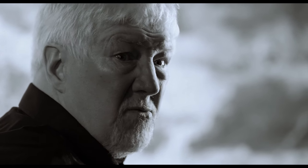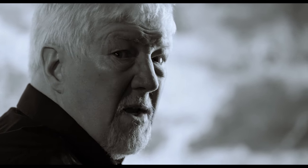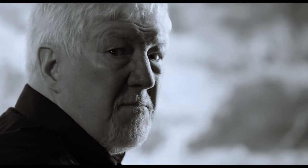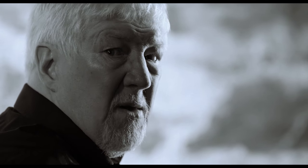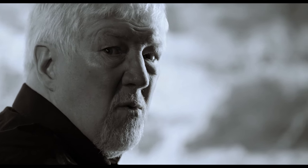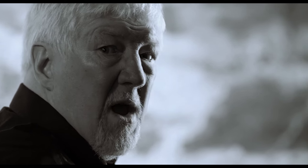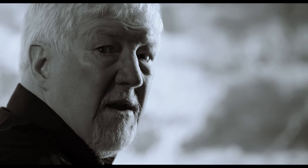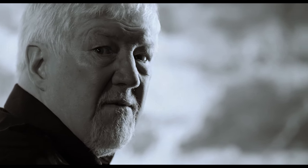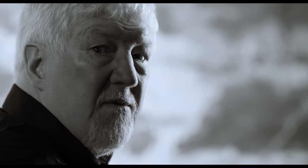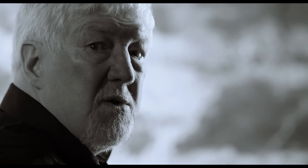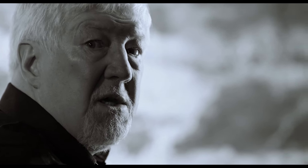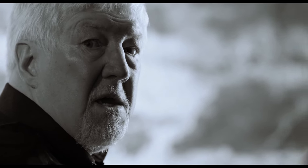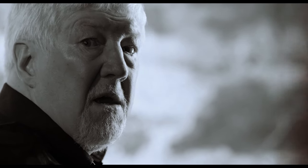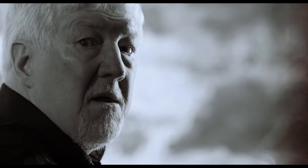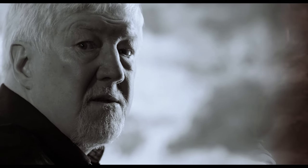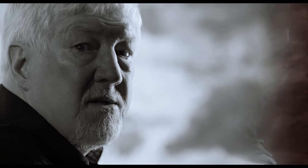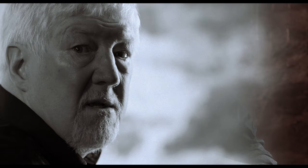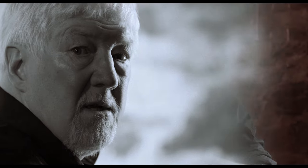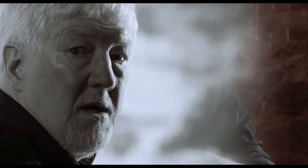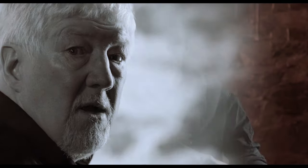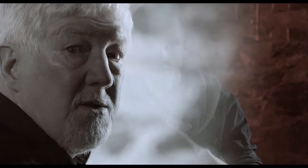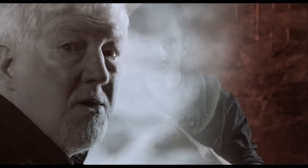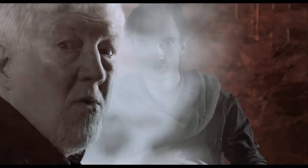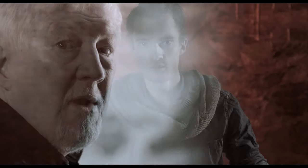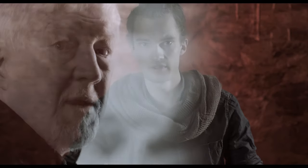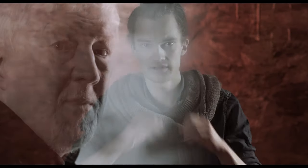Don't let me wait for years. Don't let me